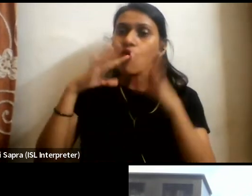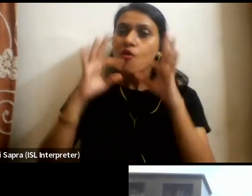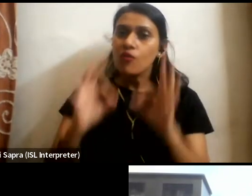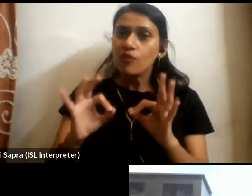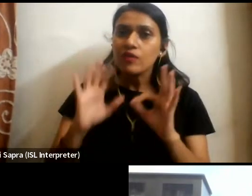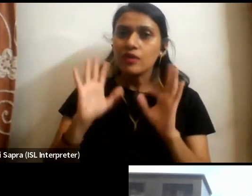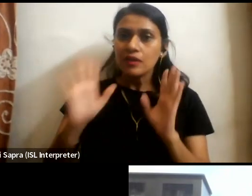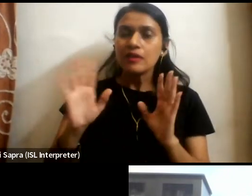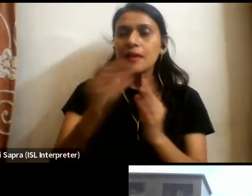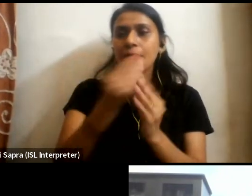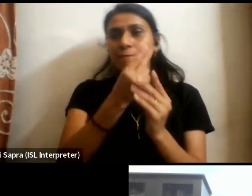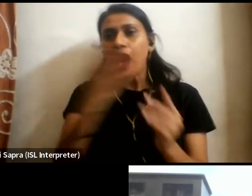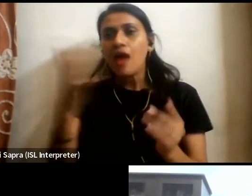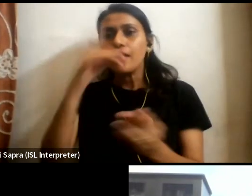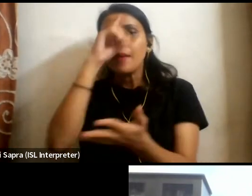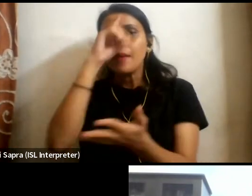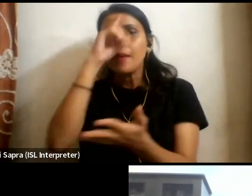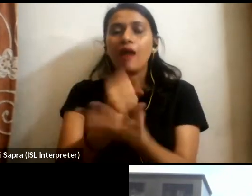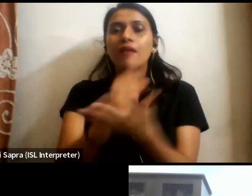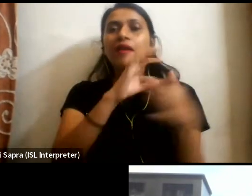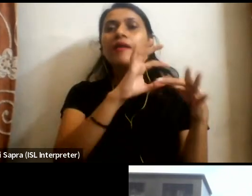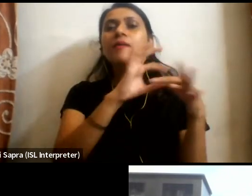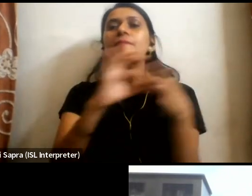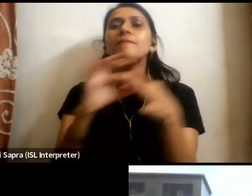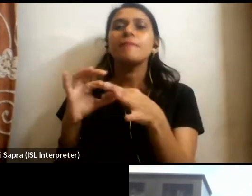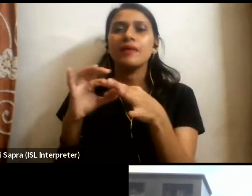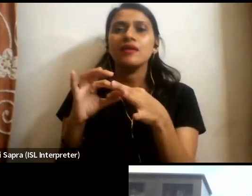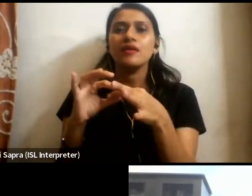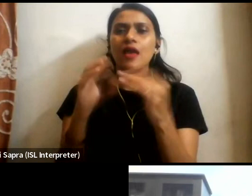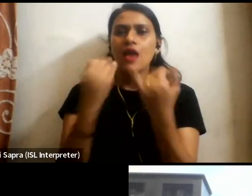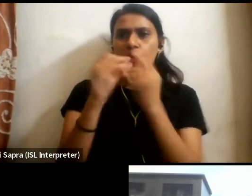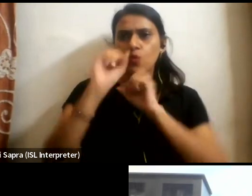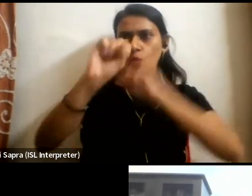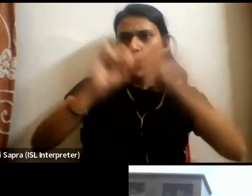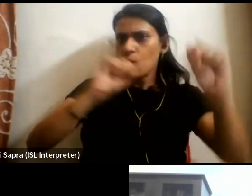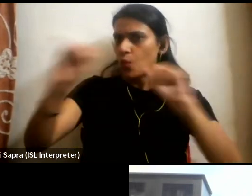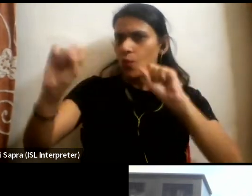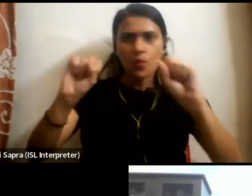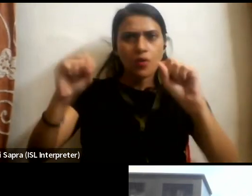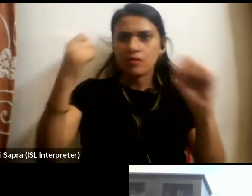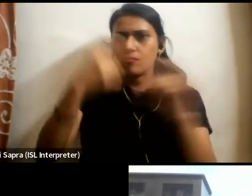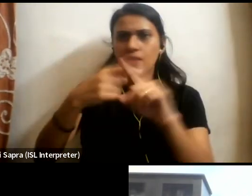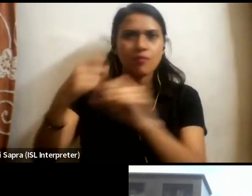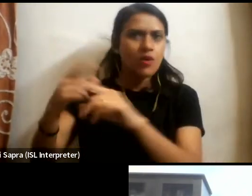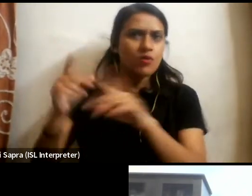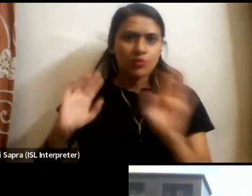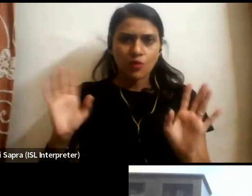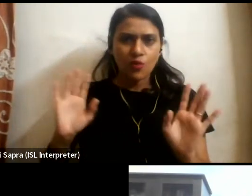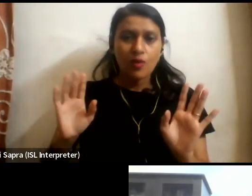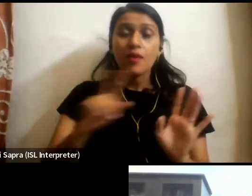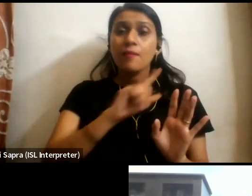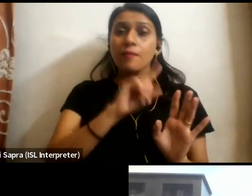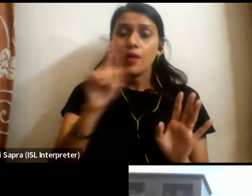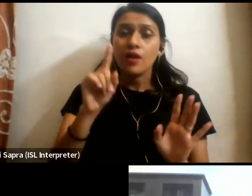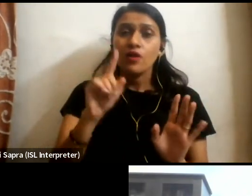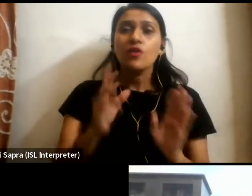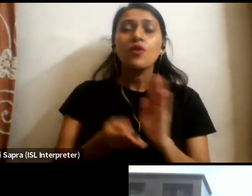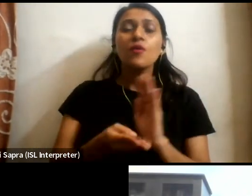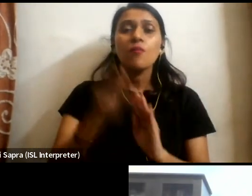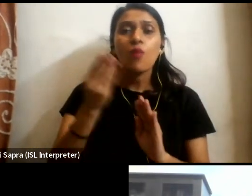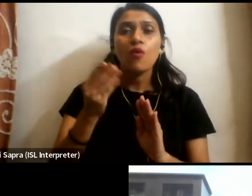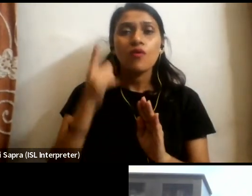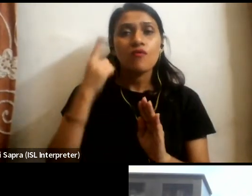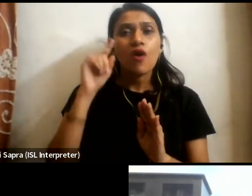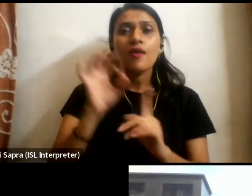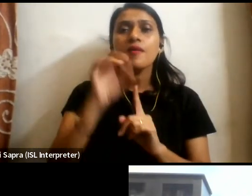those decisions are based not on the individual considerations of who this person is, but on extraneous considerations such